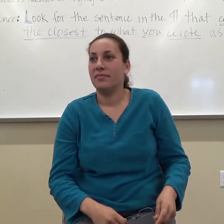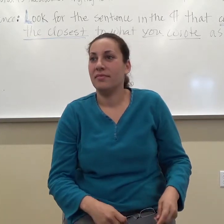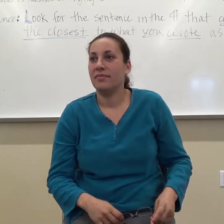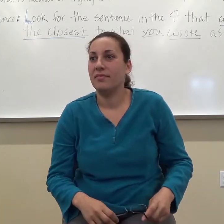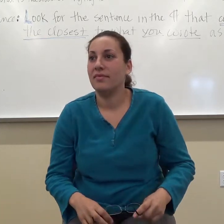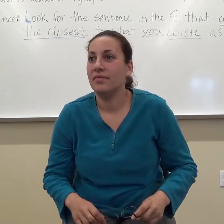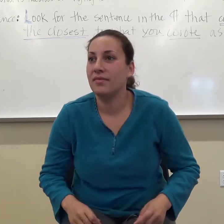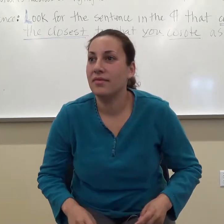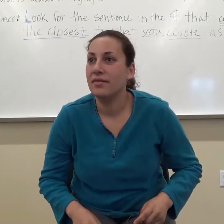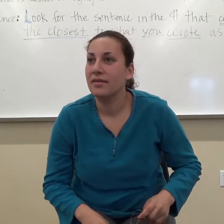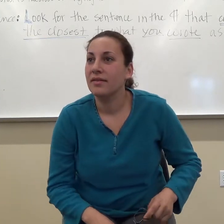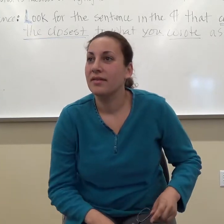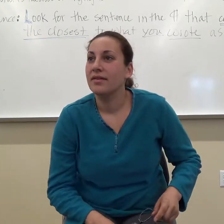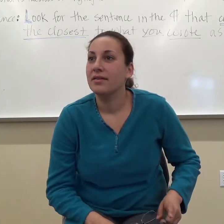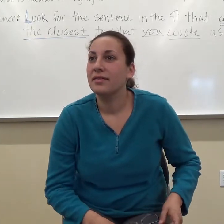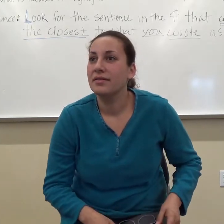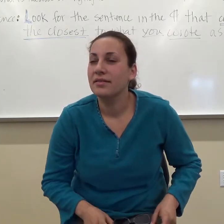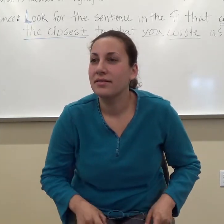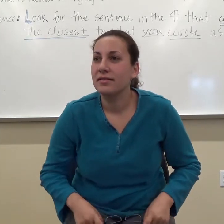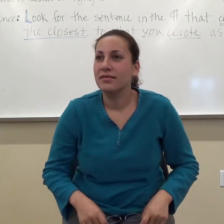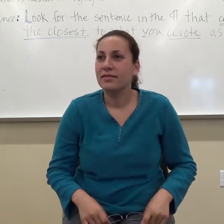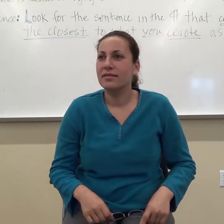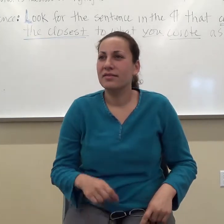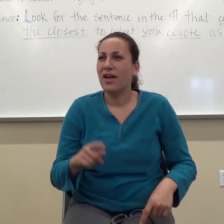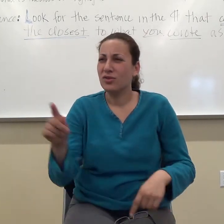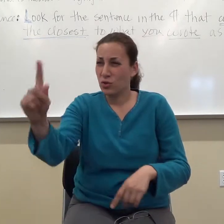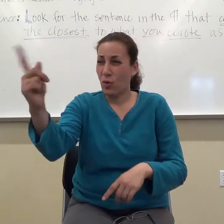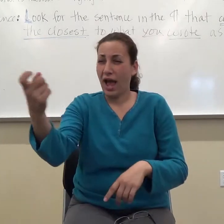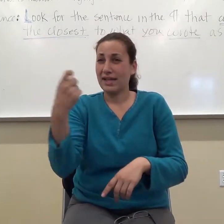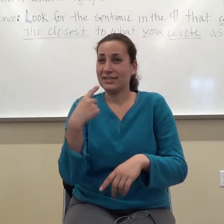other people's papers back. So I'm a little worried about